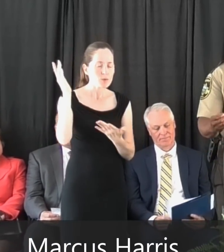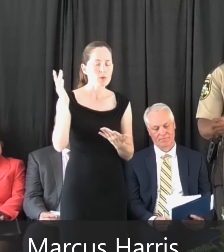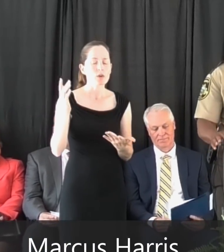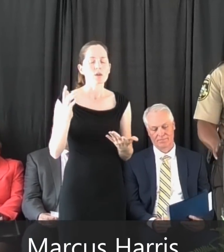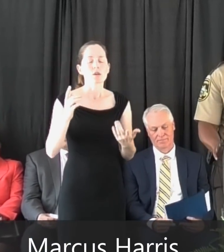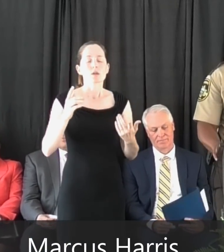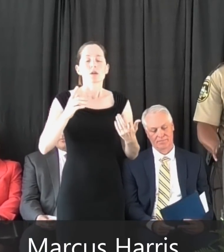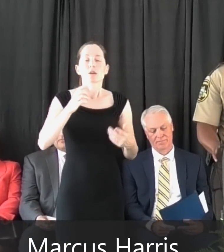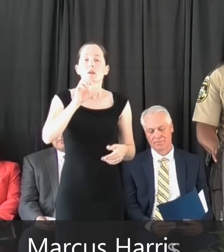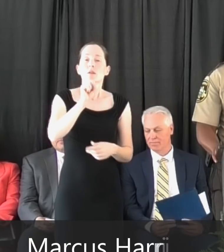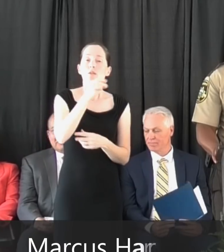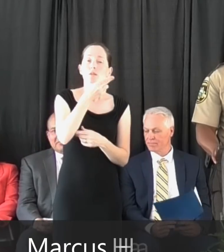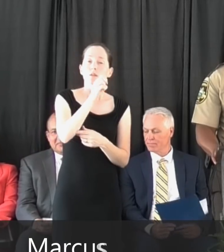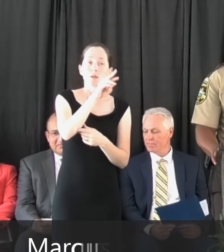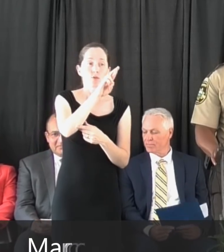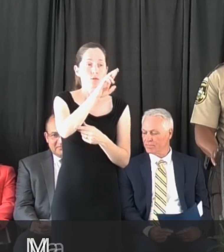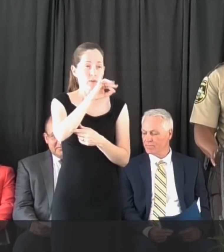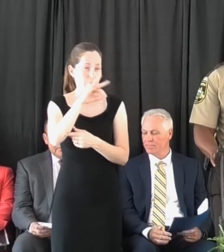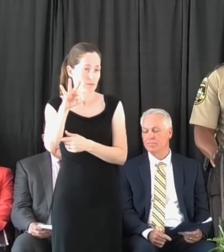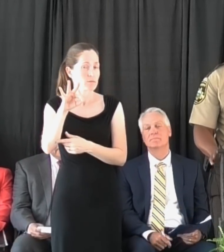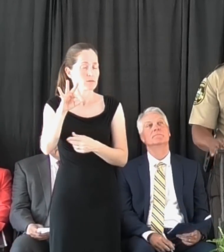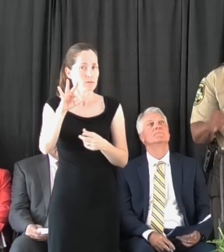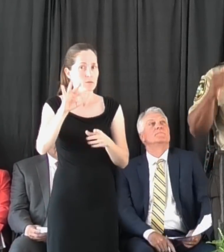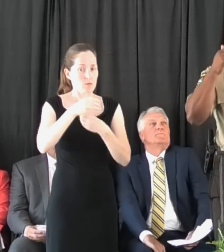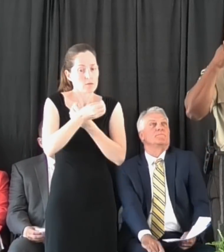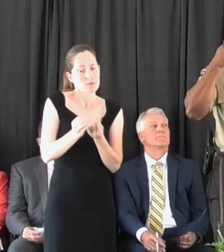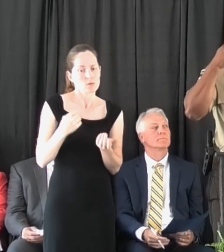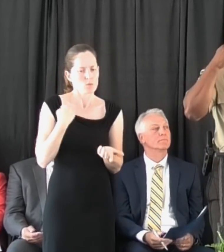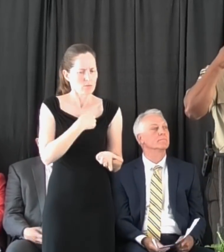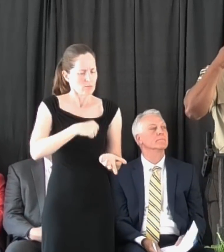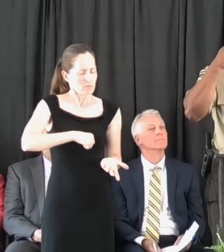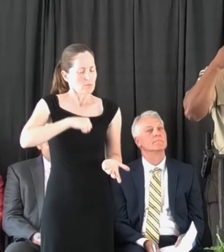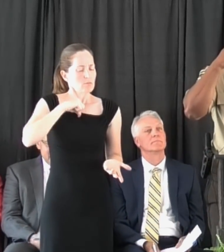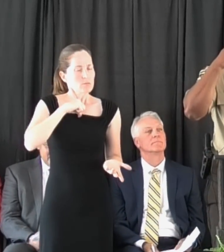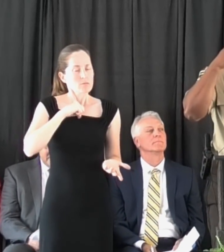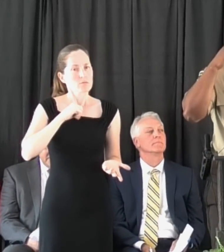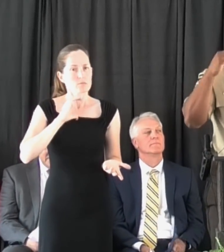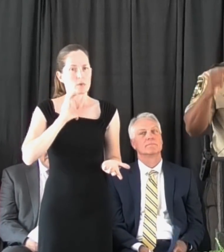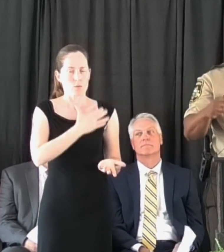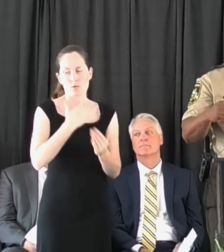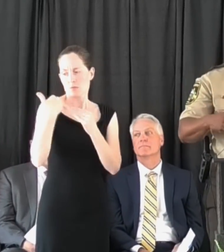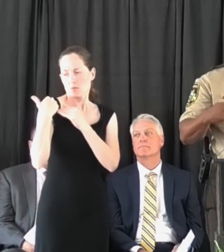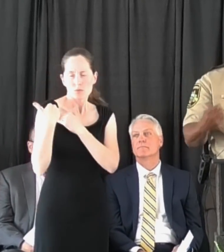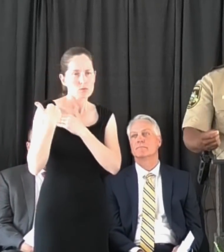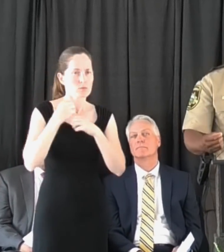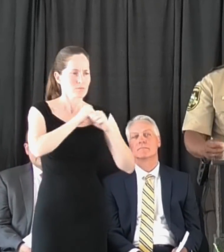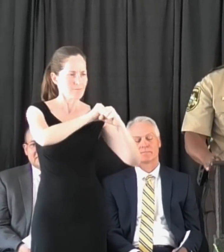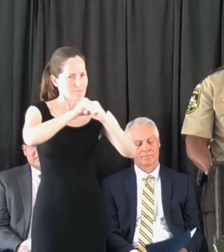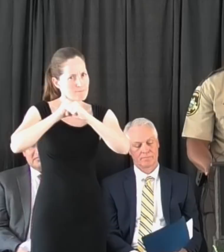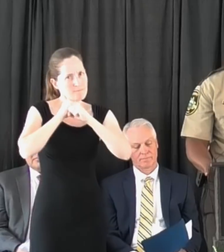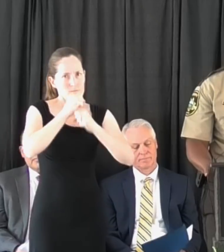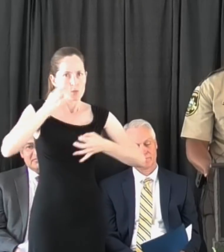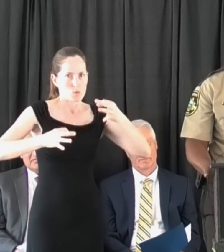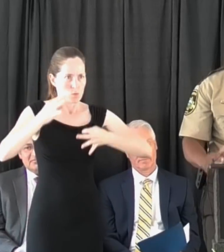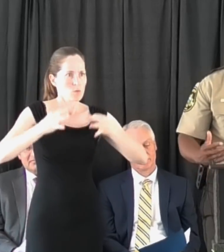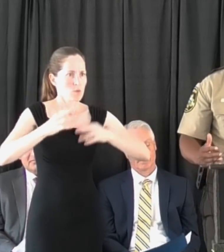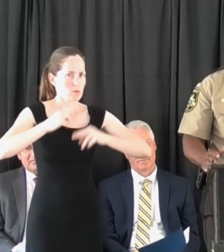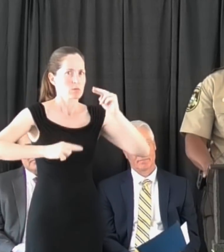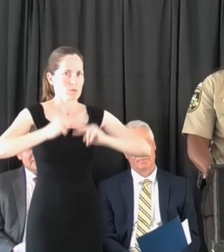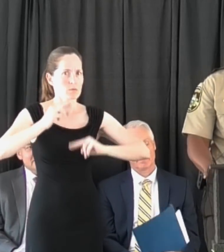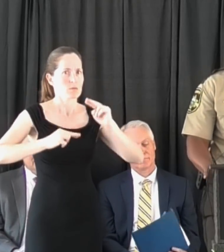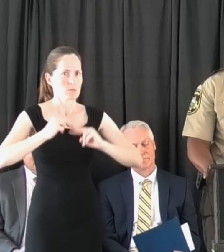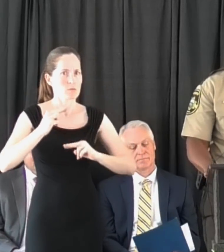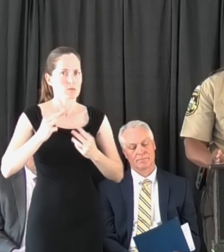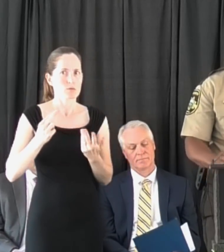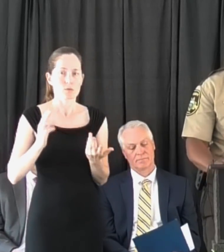of securing the courthouse. We've been involved in every step of the process in building the new courthouse. Our job